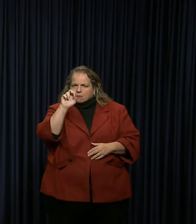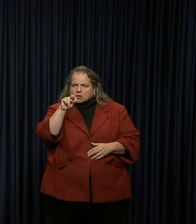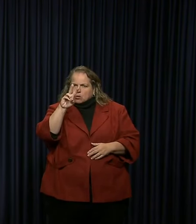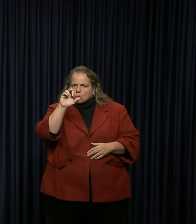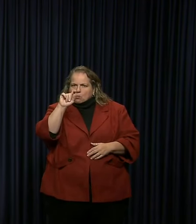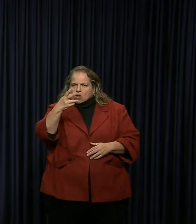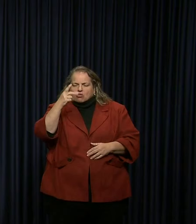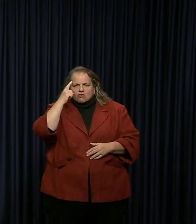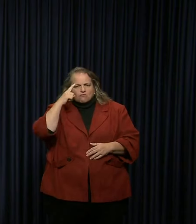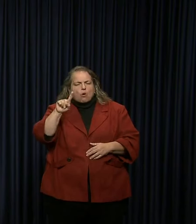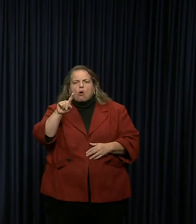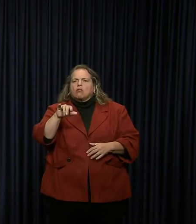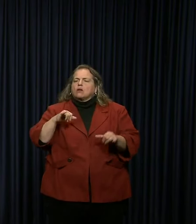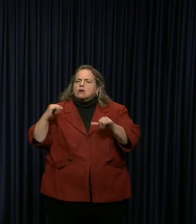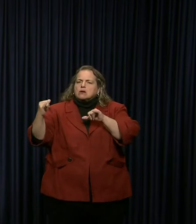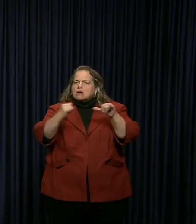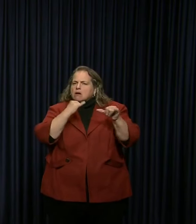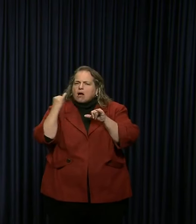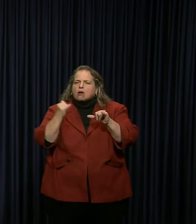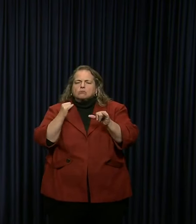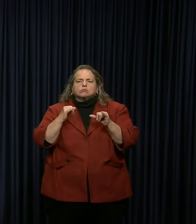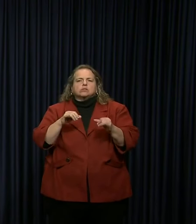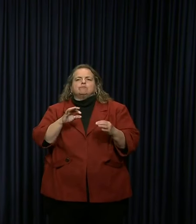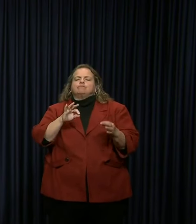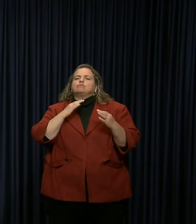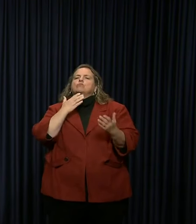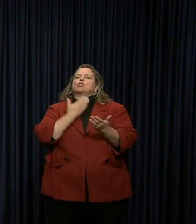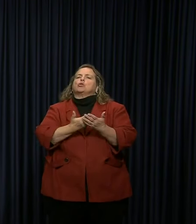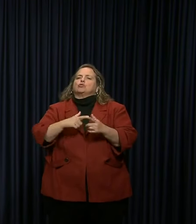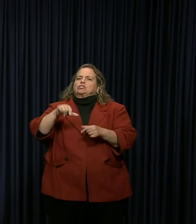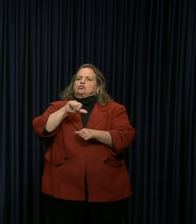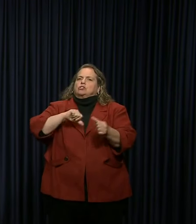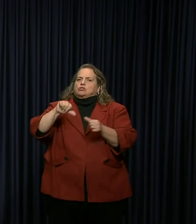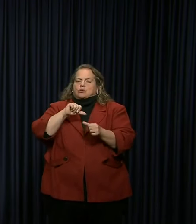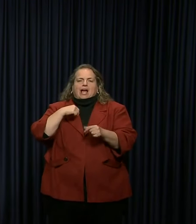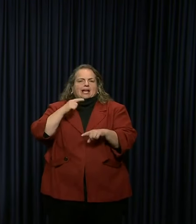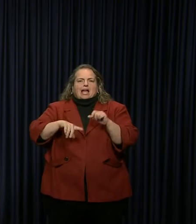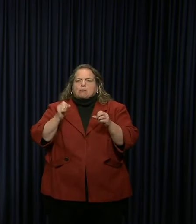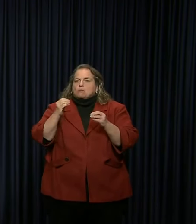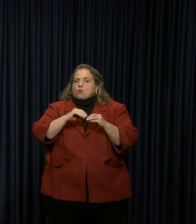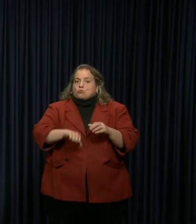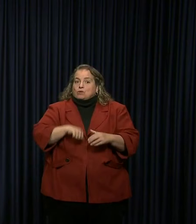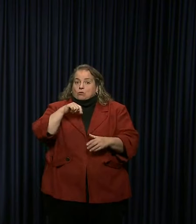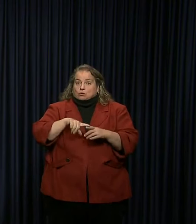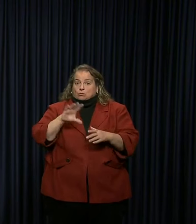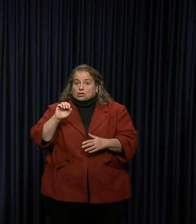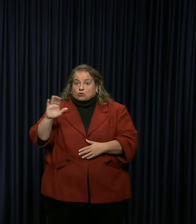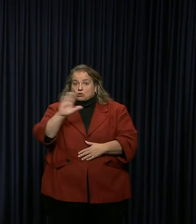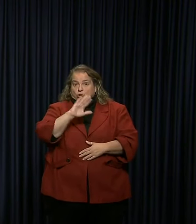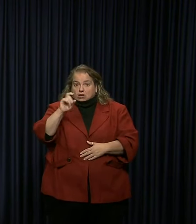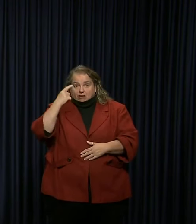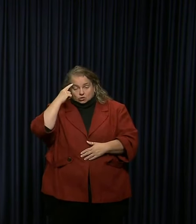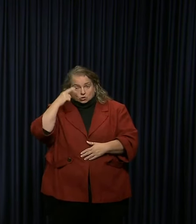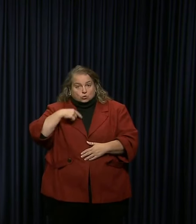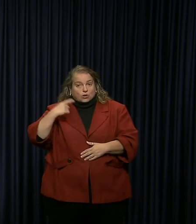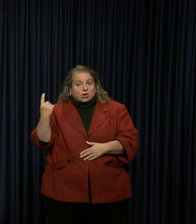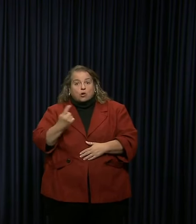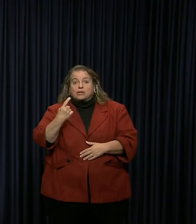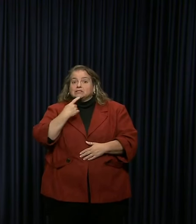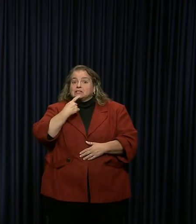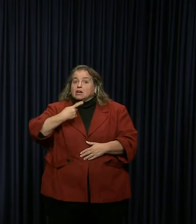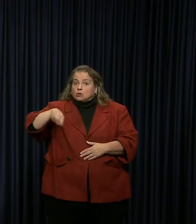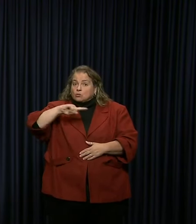good, and I could not be more proud to be your governor. We always say we're going to get through this,